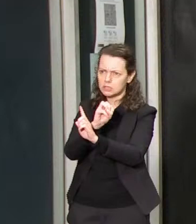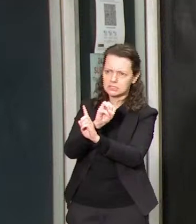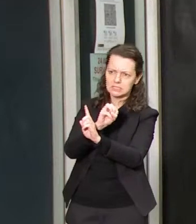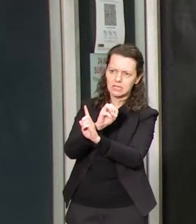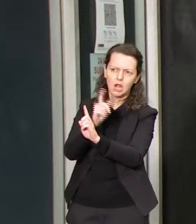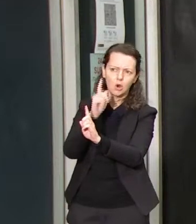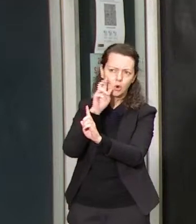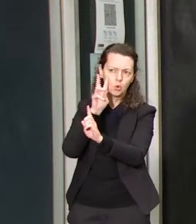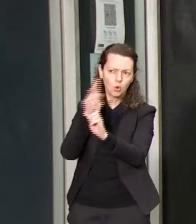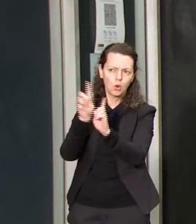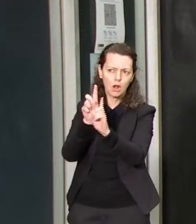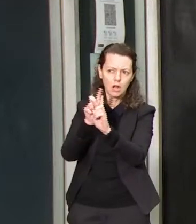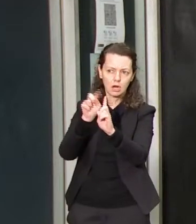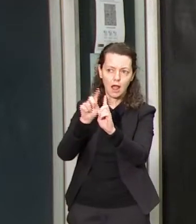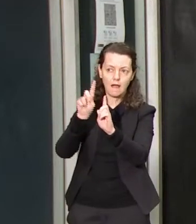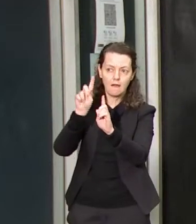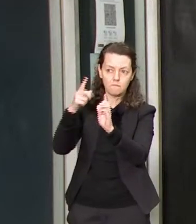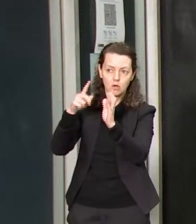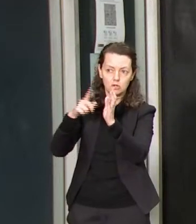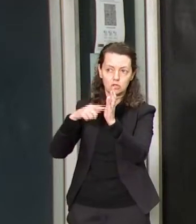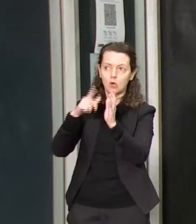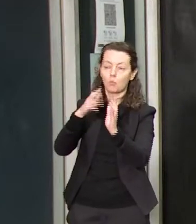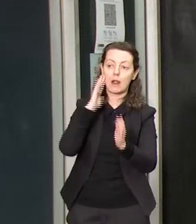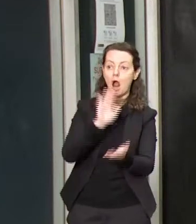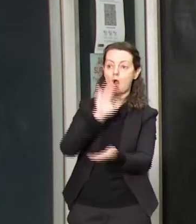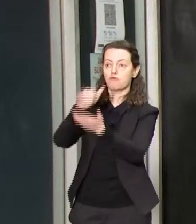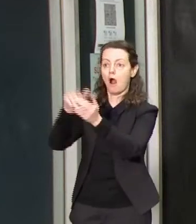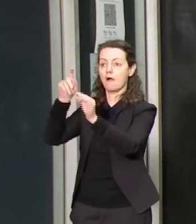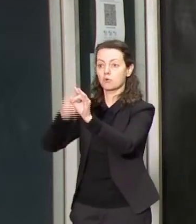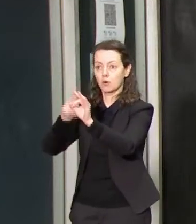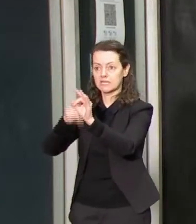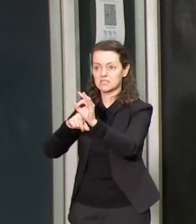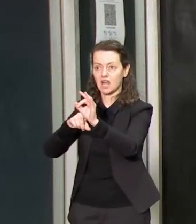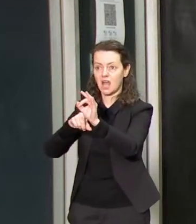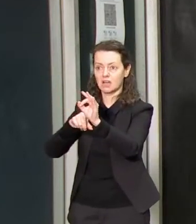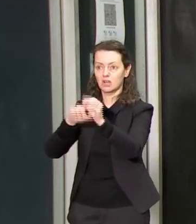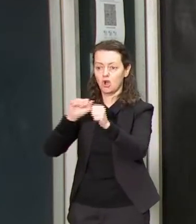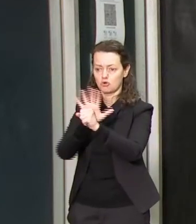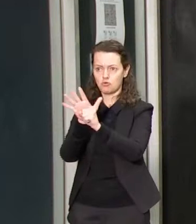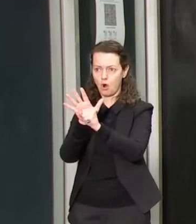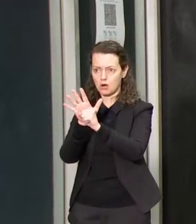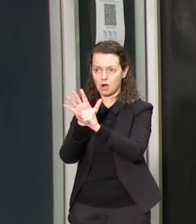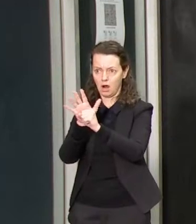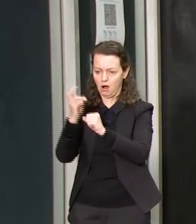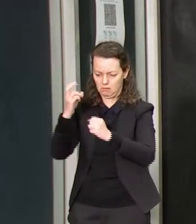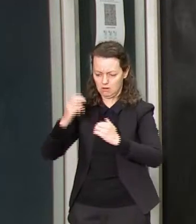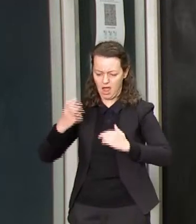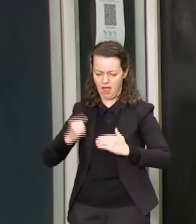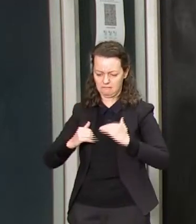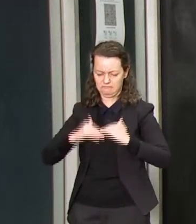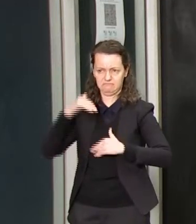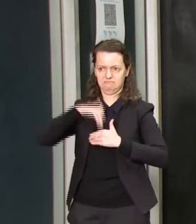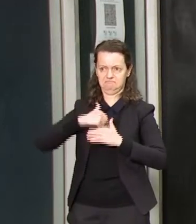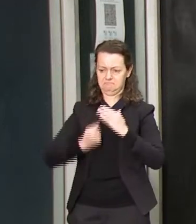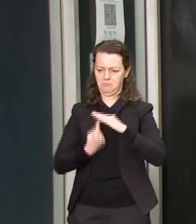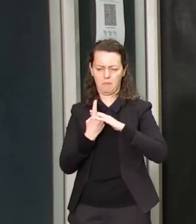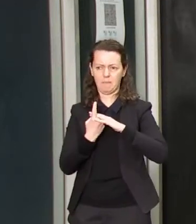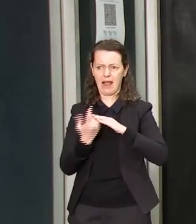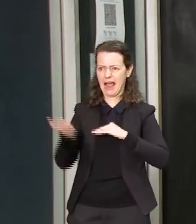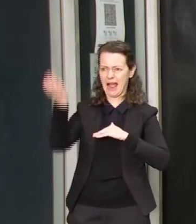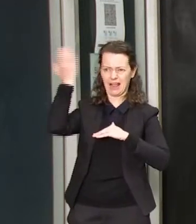at the end of an infectious period when they've been tested in Queensland. So we have to go back some days to try and determine where they picked it up.